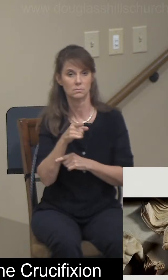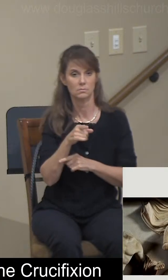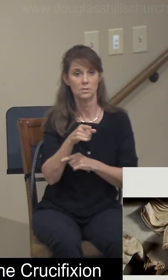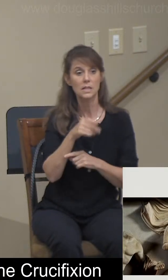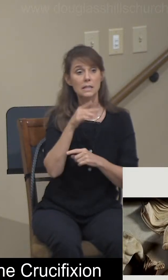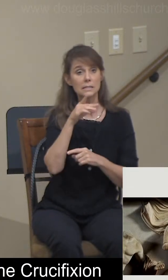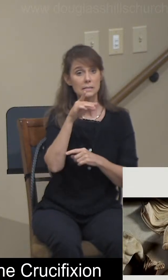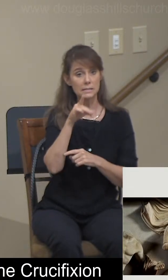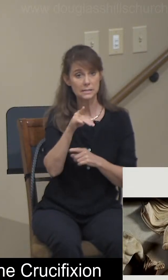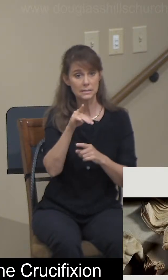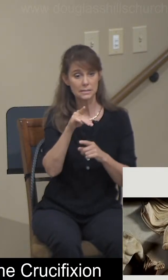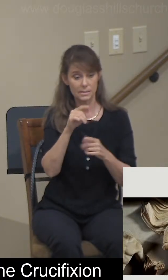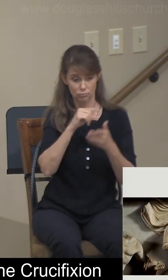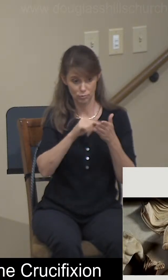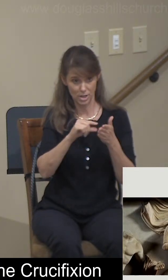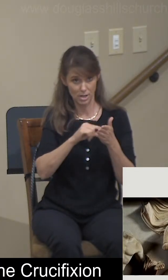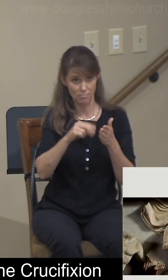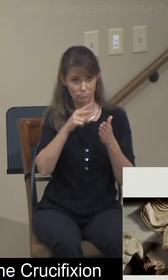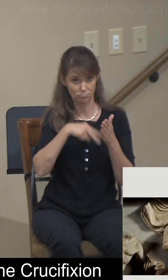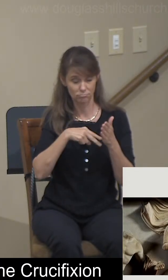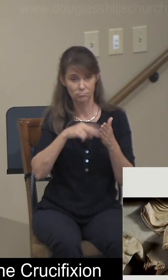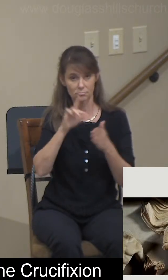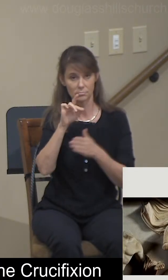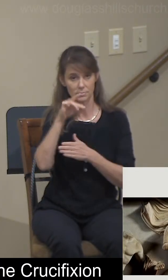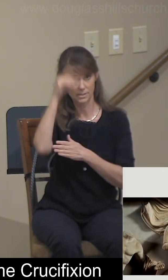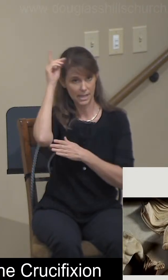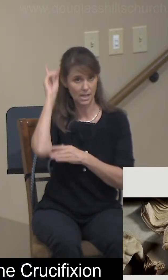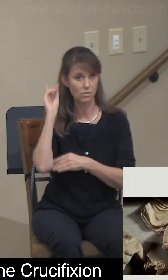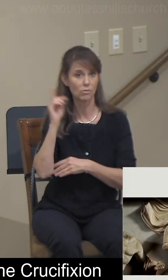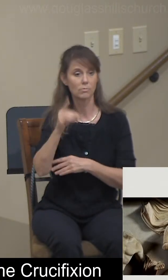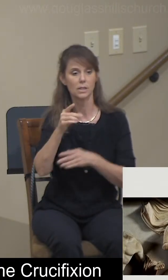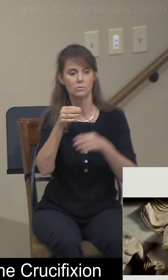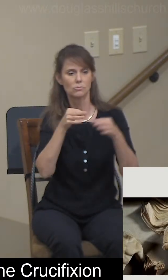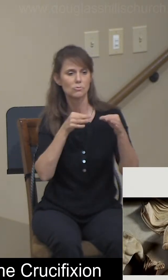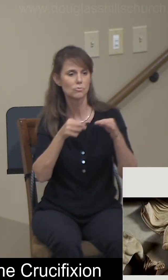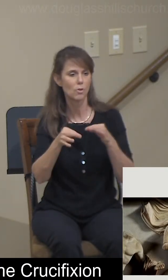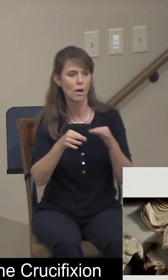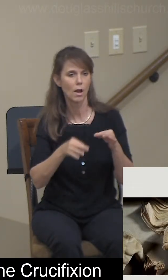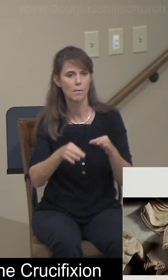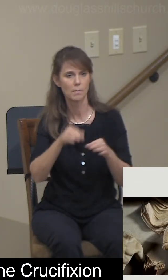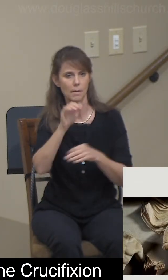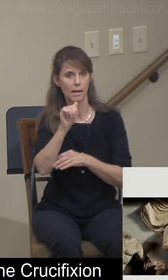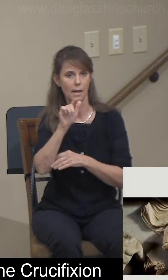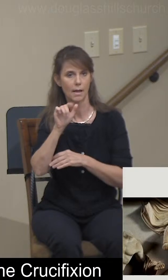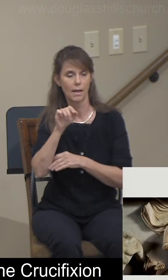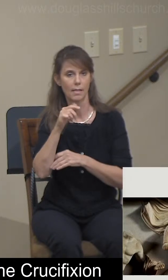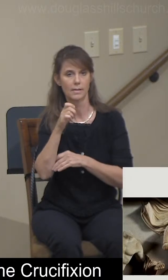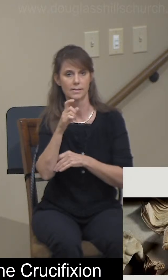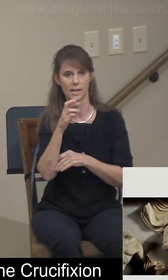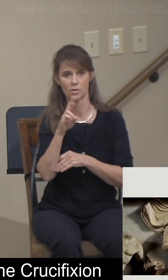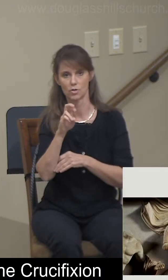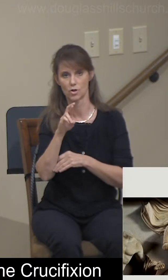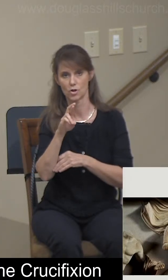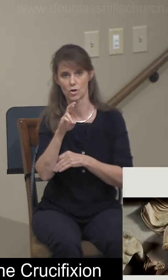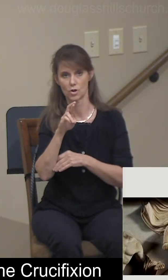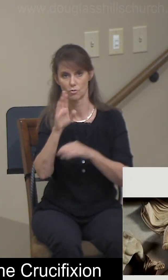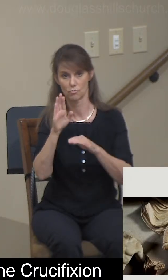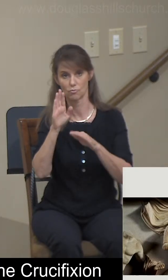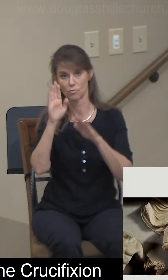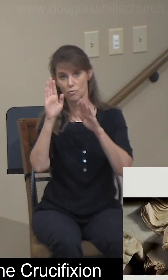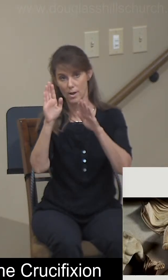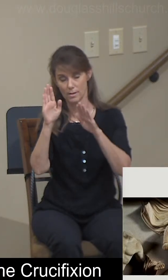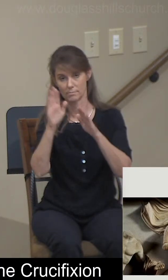Great. And the way in which this is laid out perfectly lays out exactly what happened during the